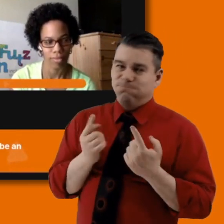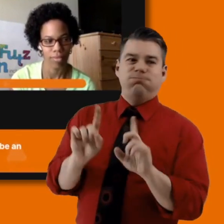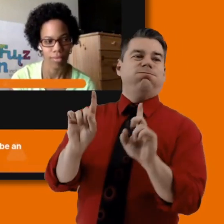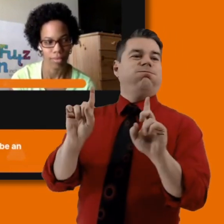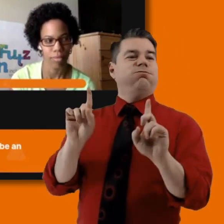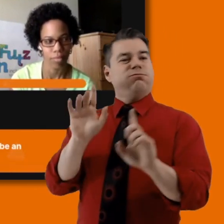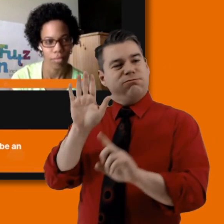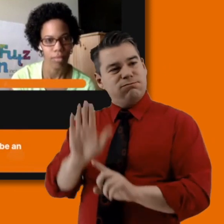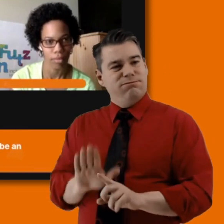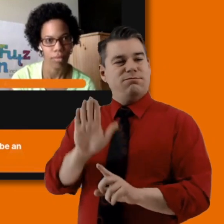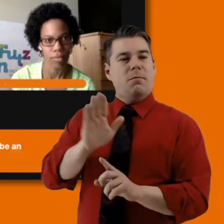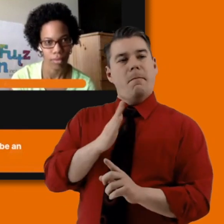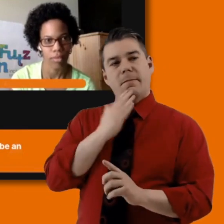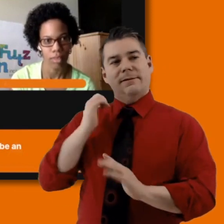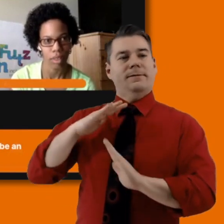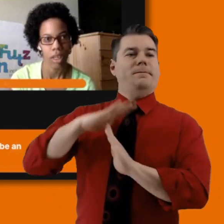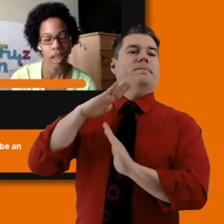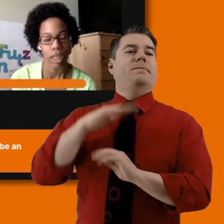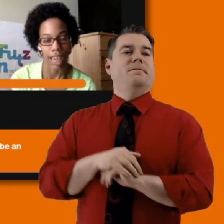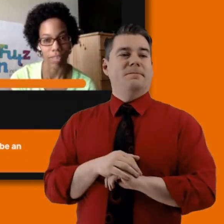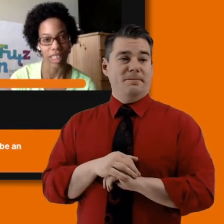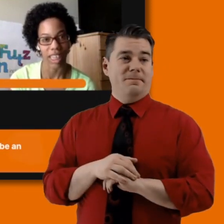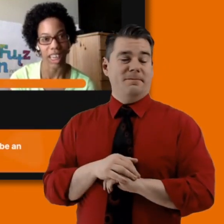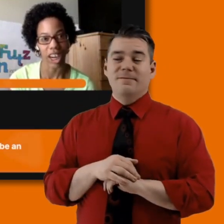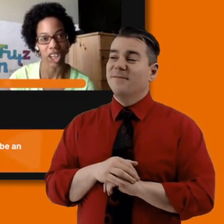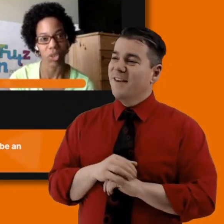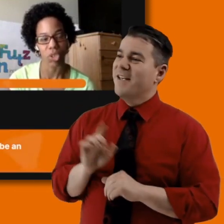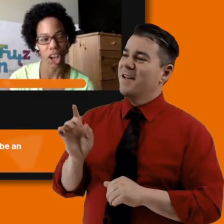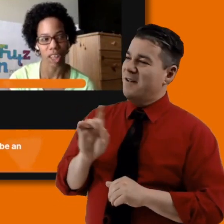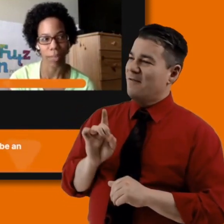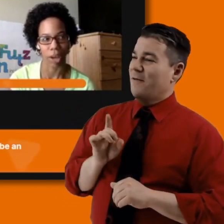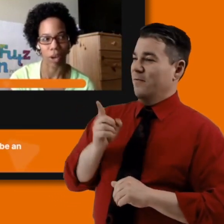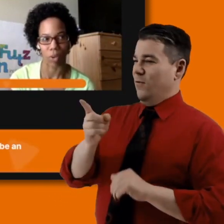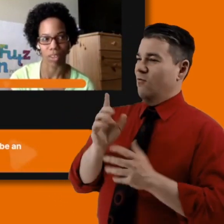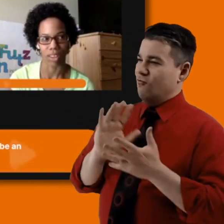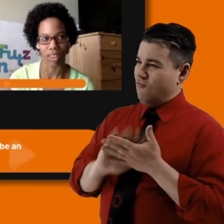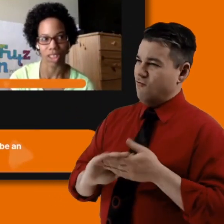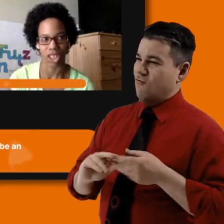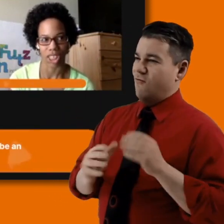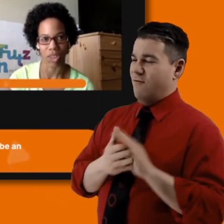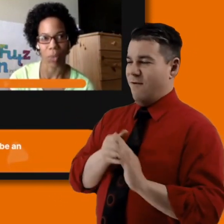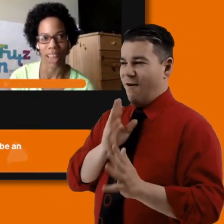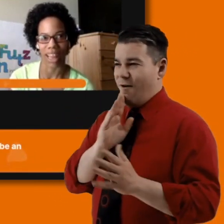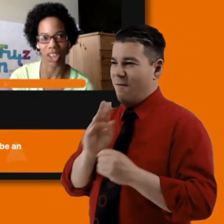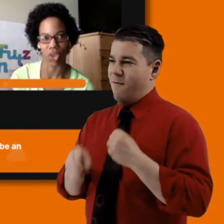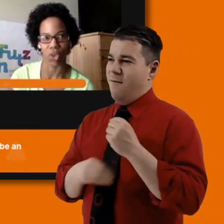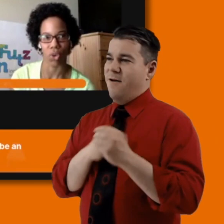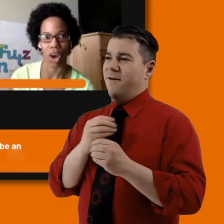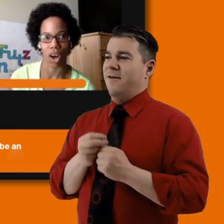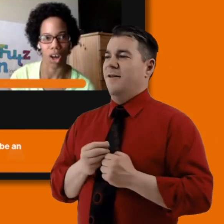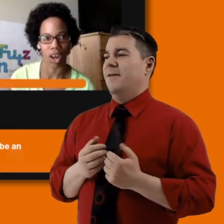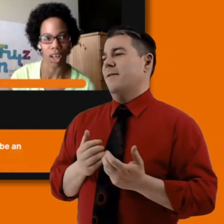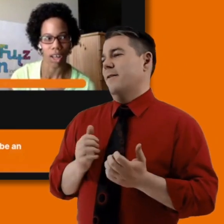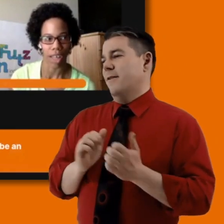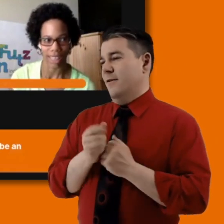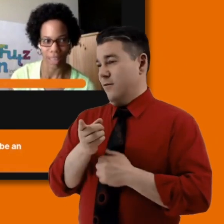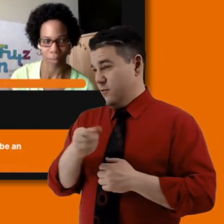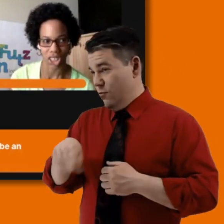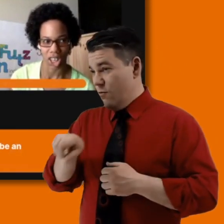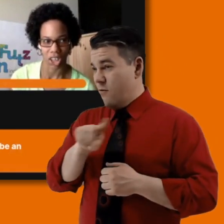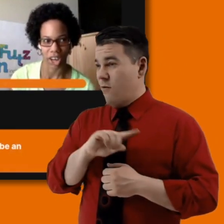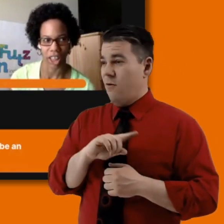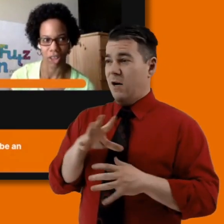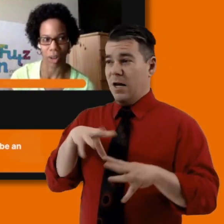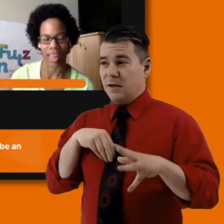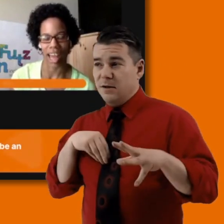of themselves. And that's so true. David, to hear you talk about just the way that you all accept